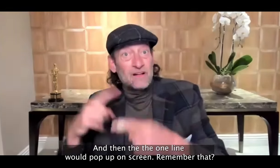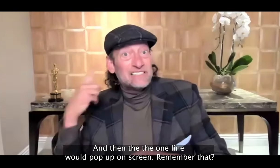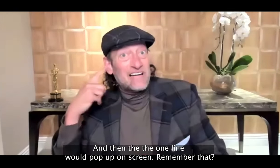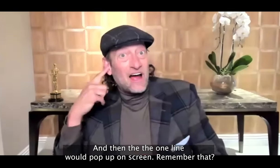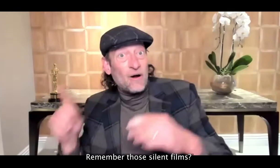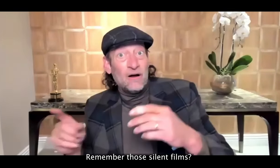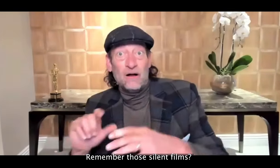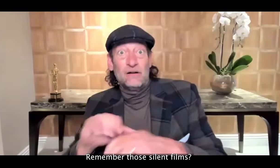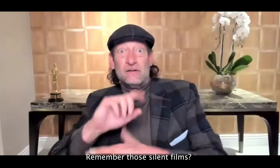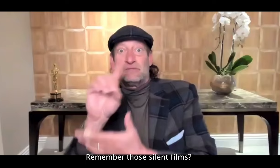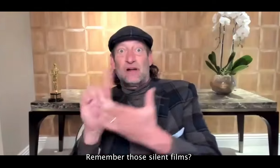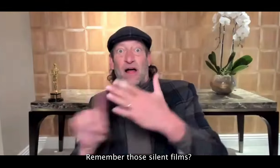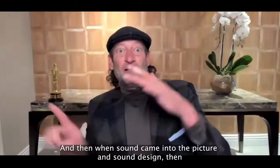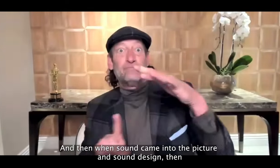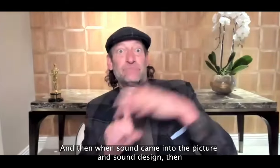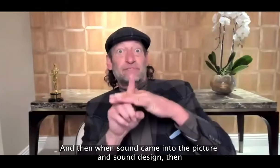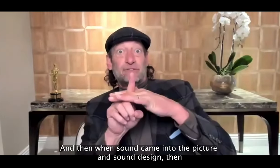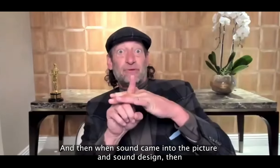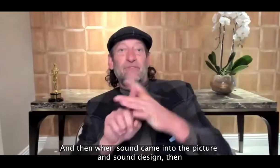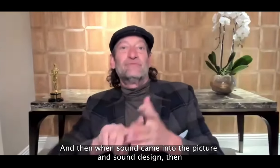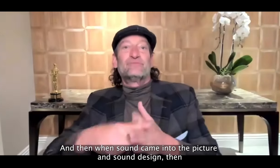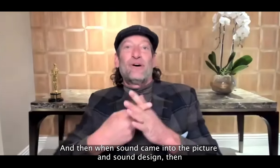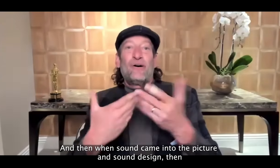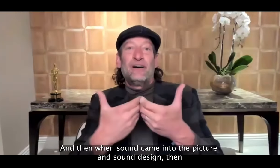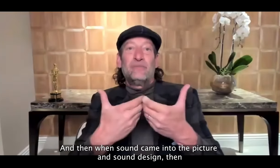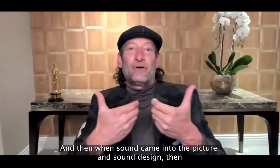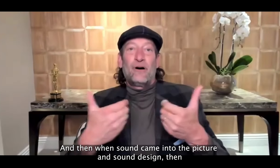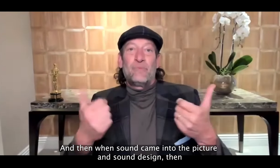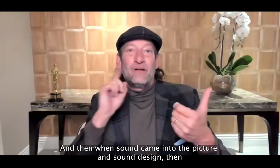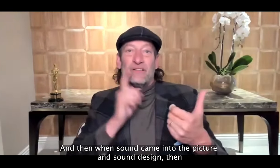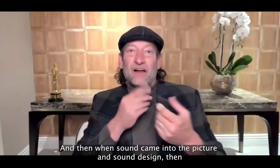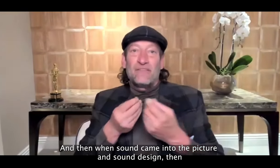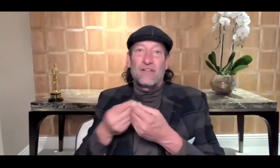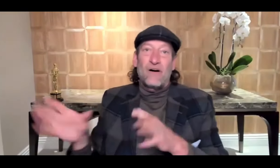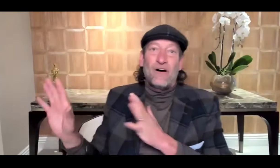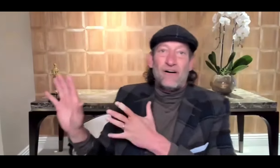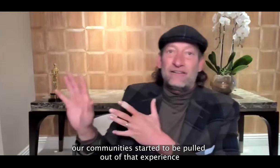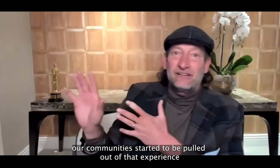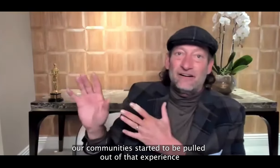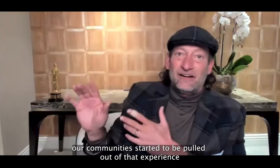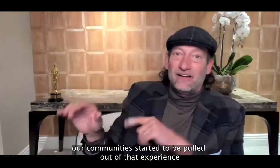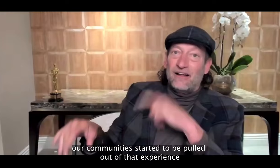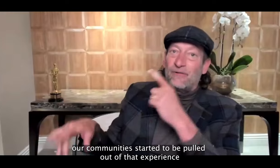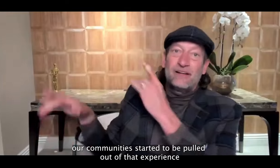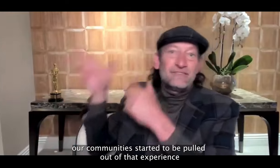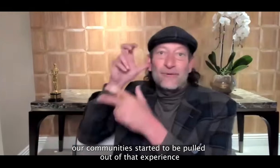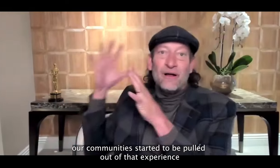Remember that? Remember those silent films? And then when sound came into the picture and sound design, then our communities started to be